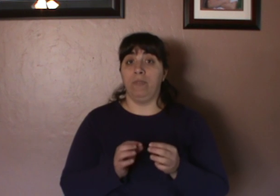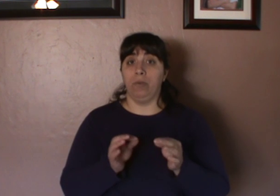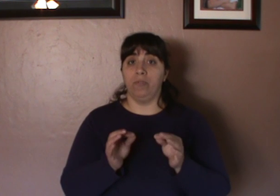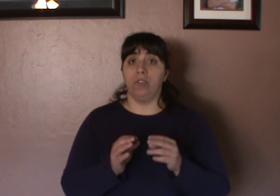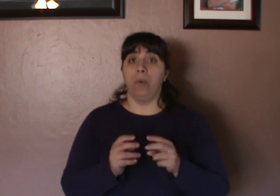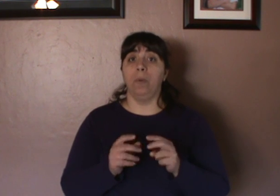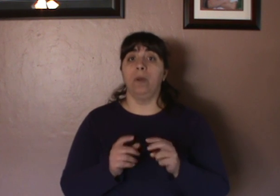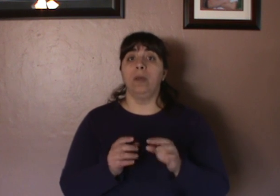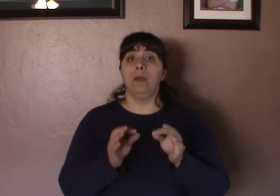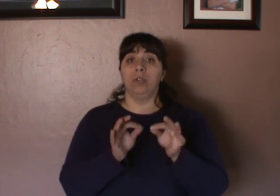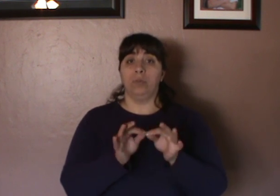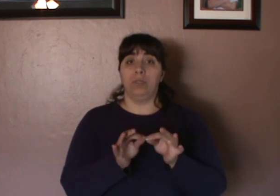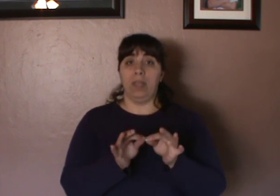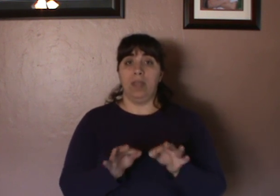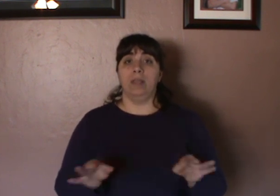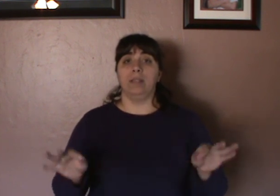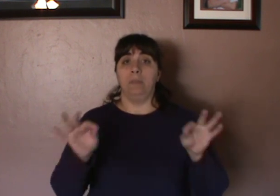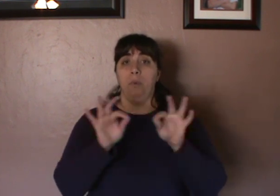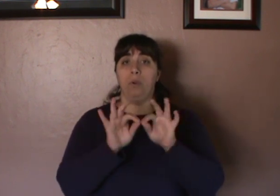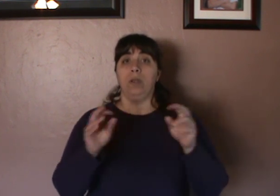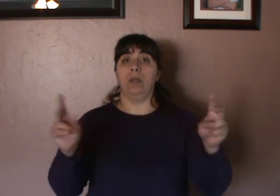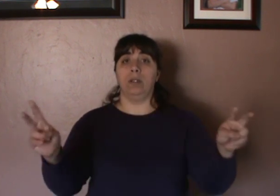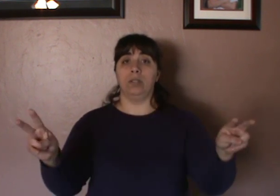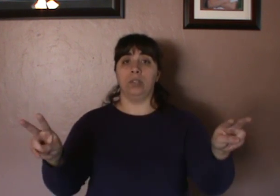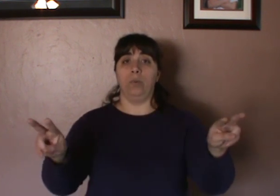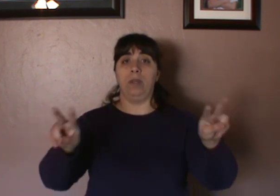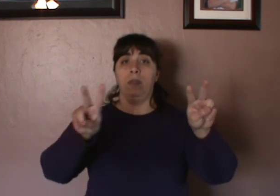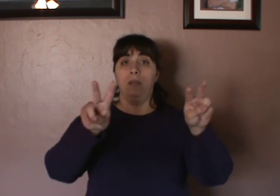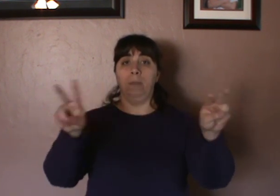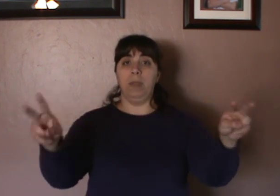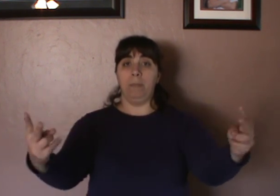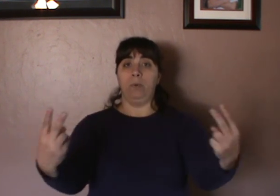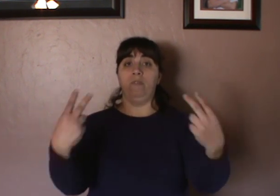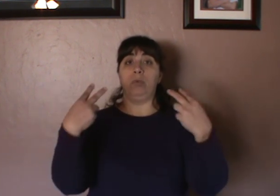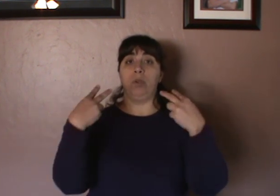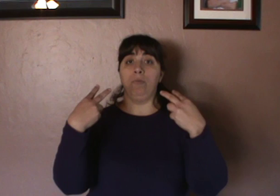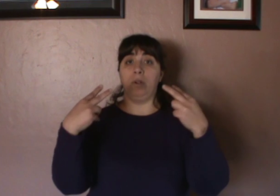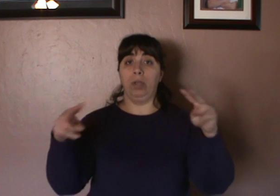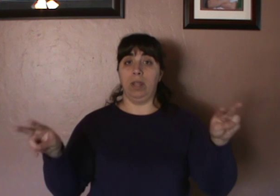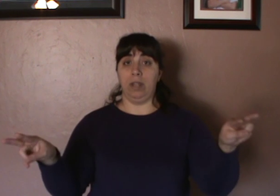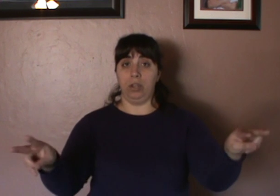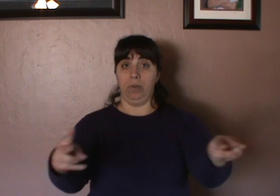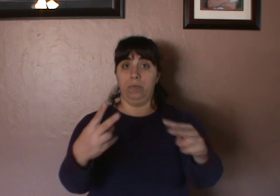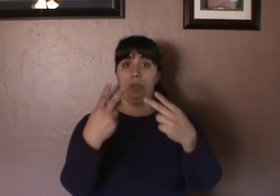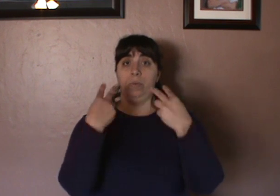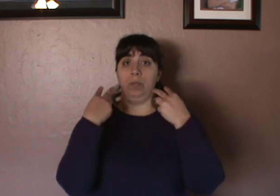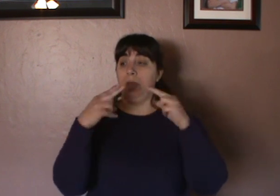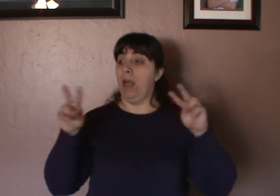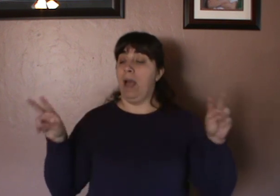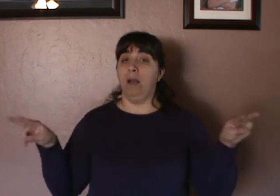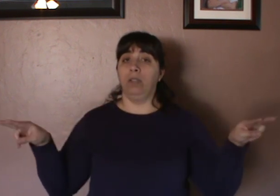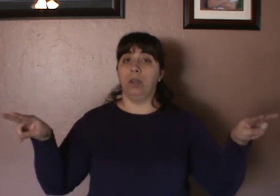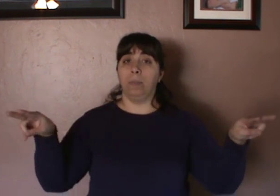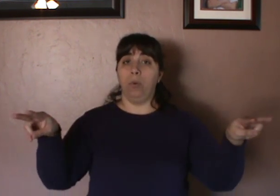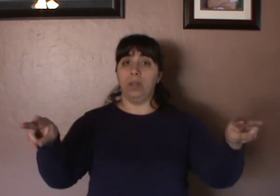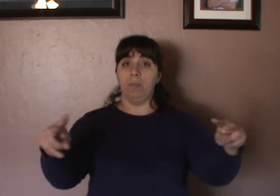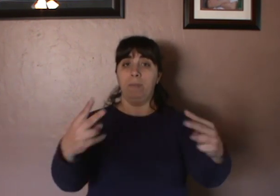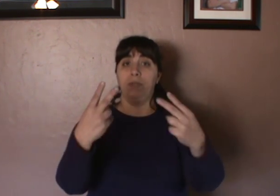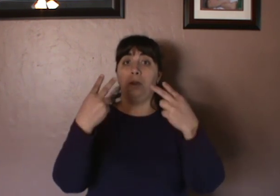viewed. So we'll say it's important. So when people view you, they're looking at you. So we'll look, point to people that are